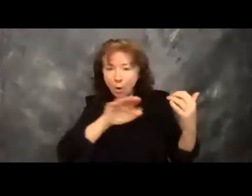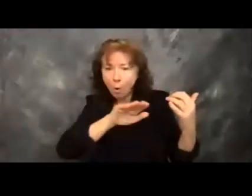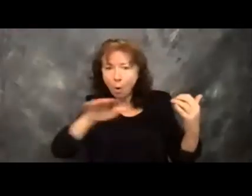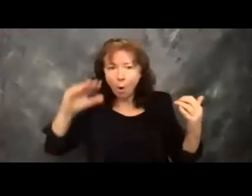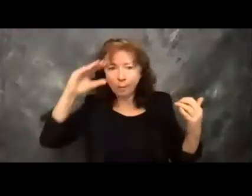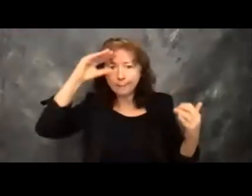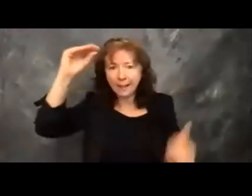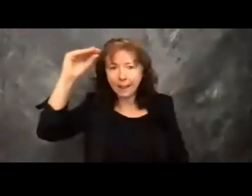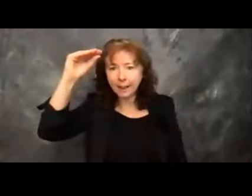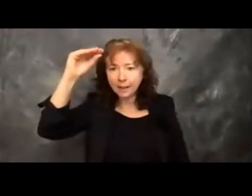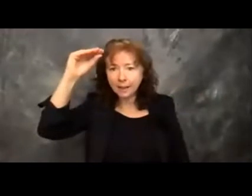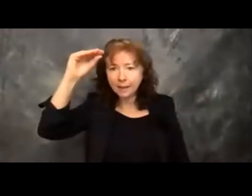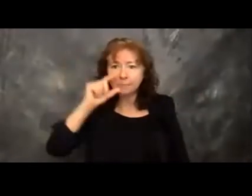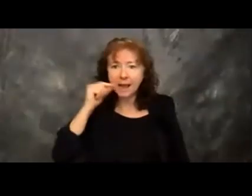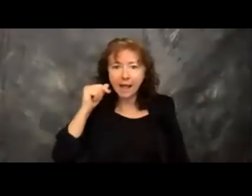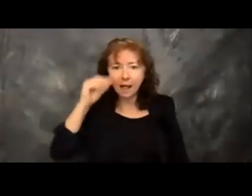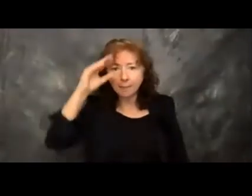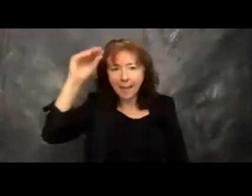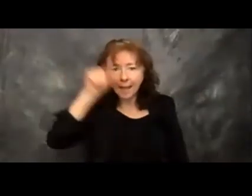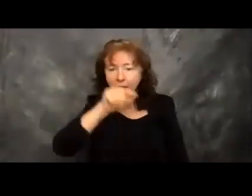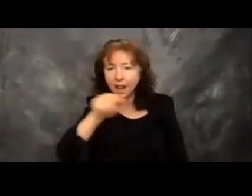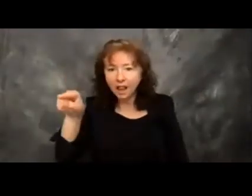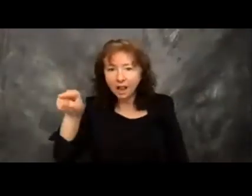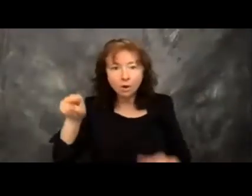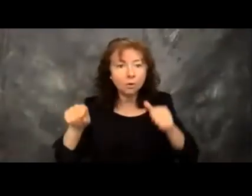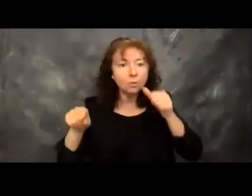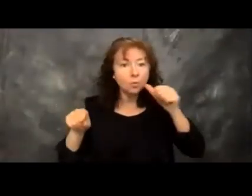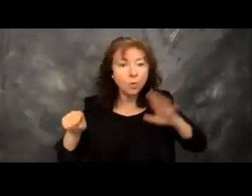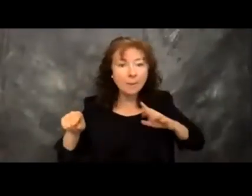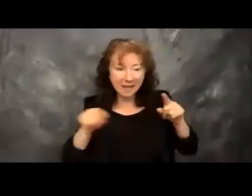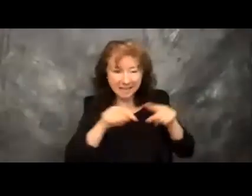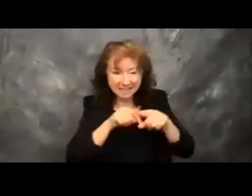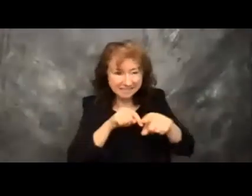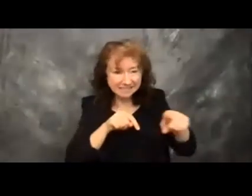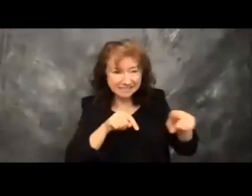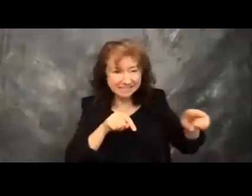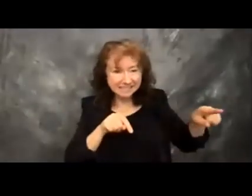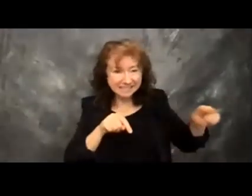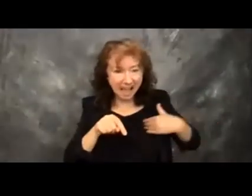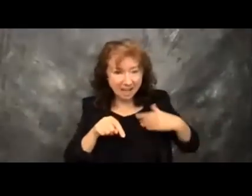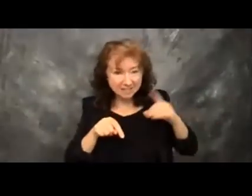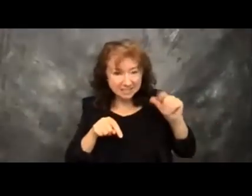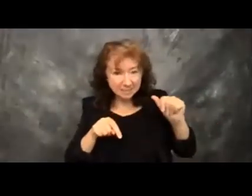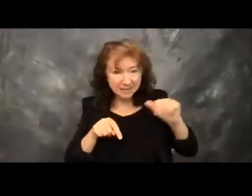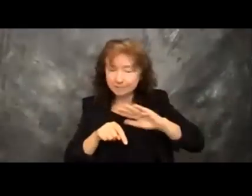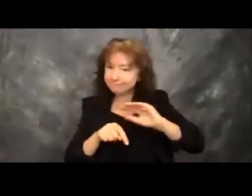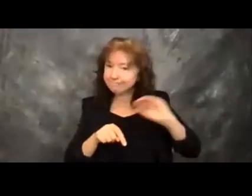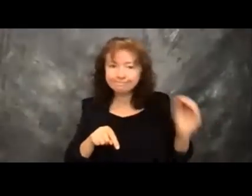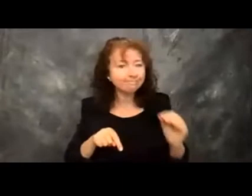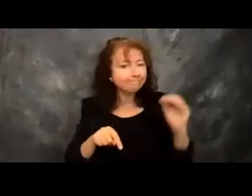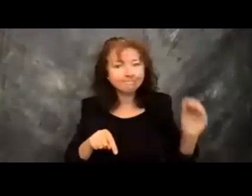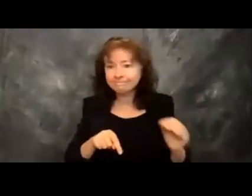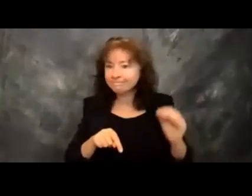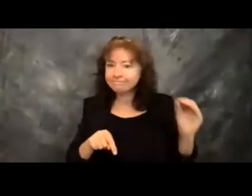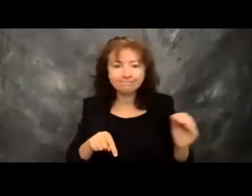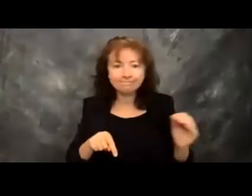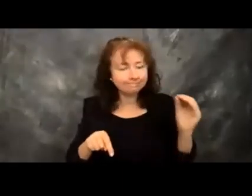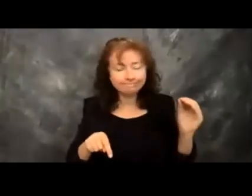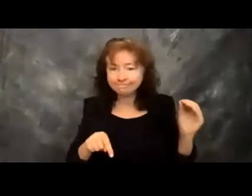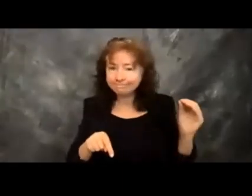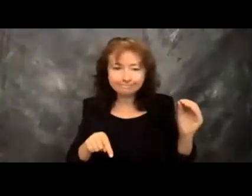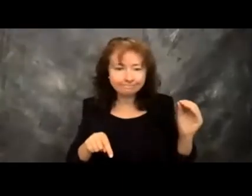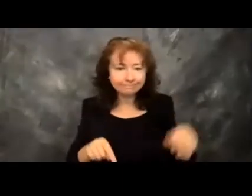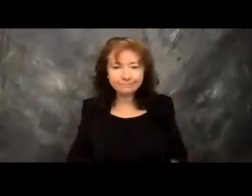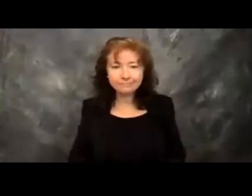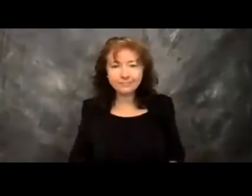elected in the in the parliament, for example, or of course not the